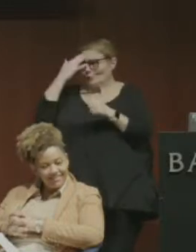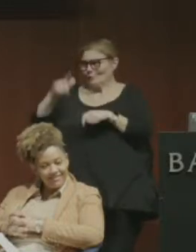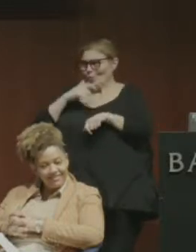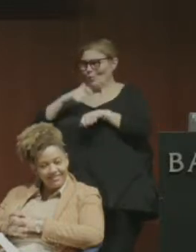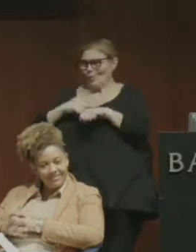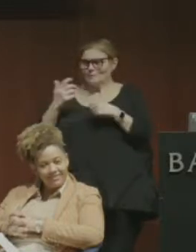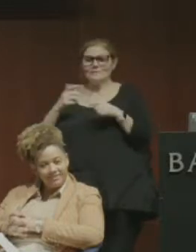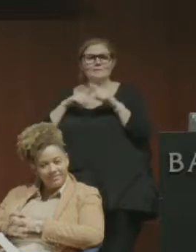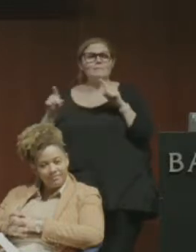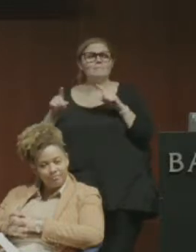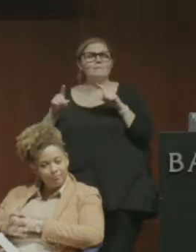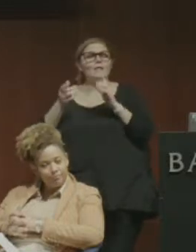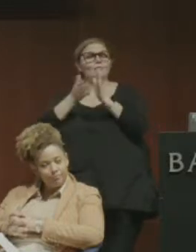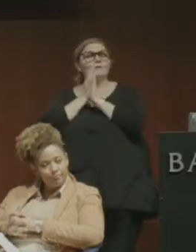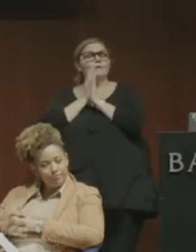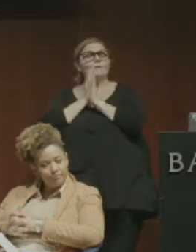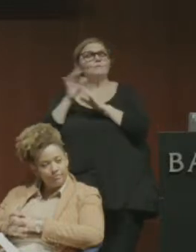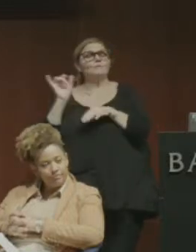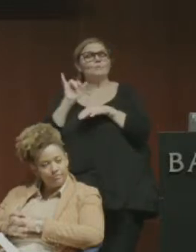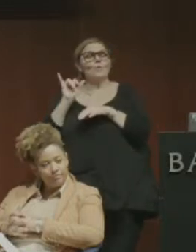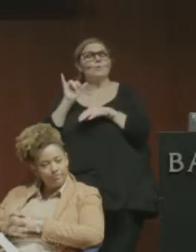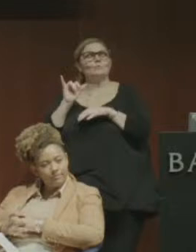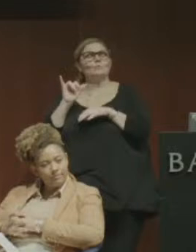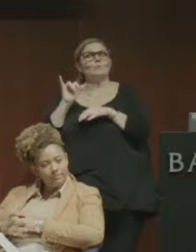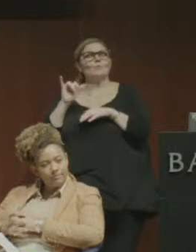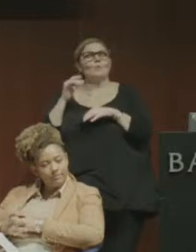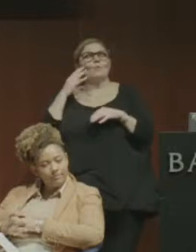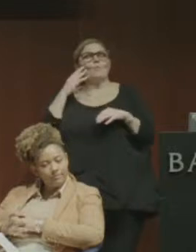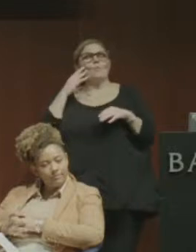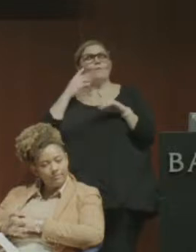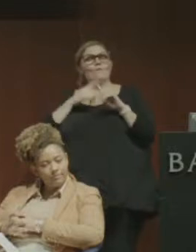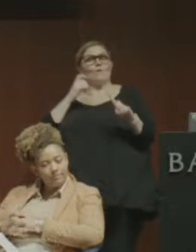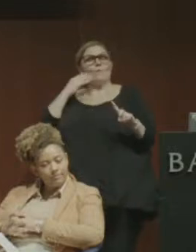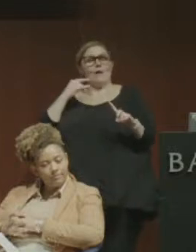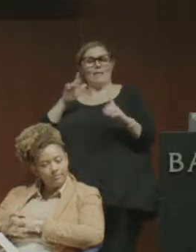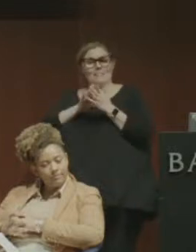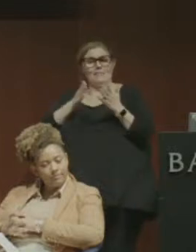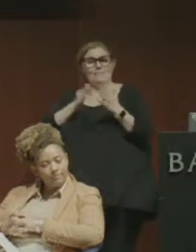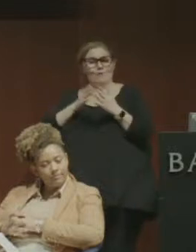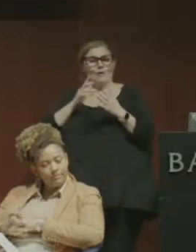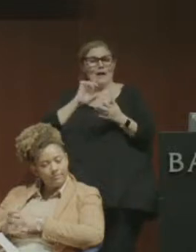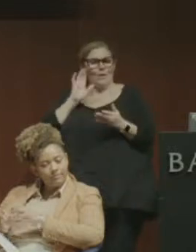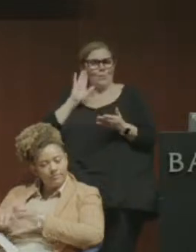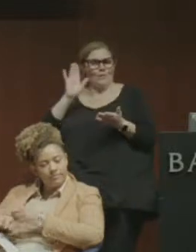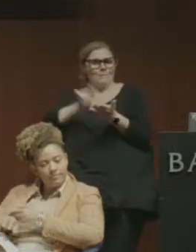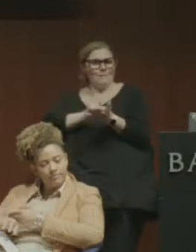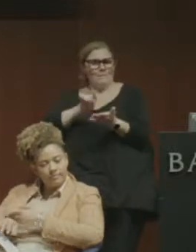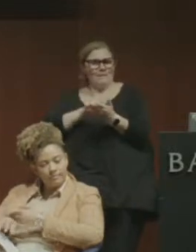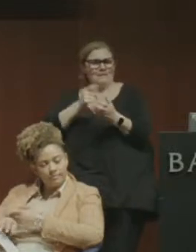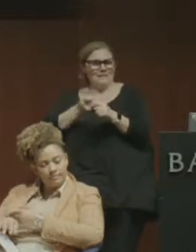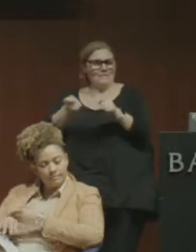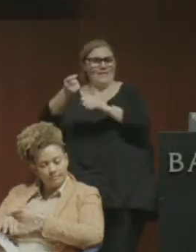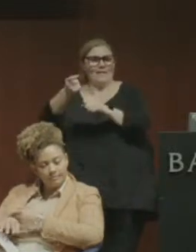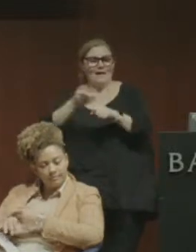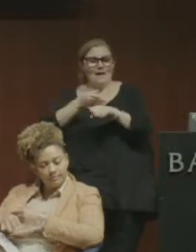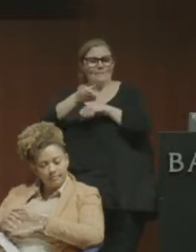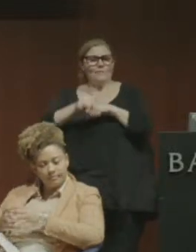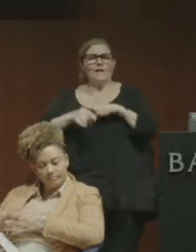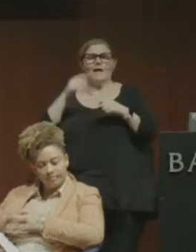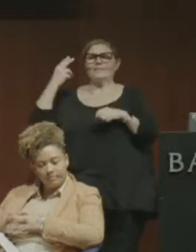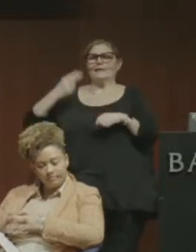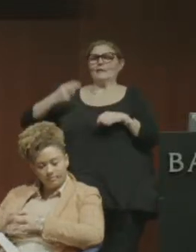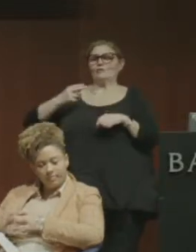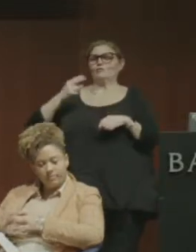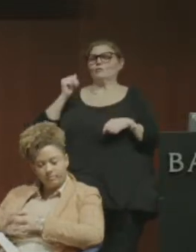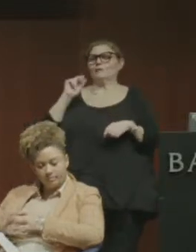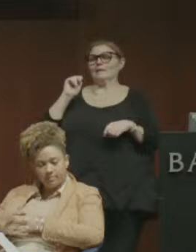asked me. But the request was also the effect of the book that I would publish in the following year on the history of